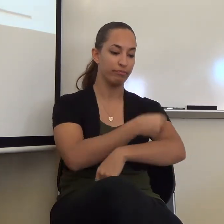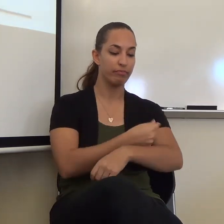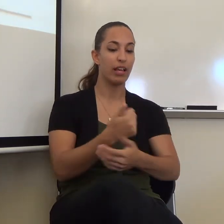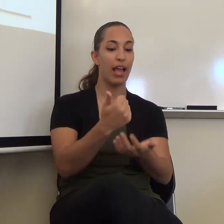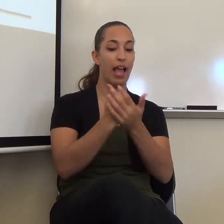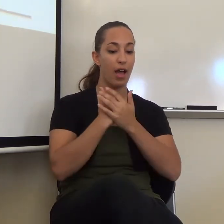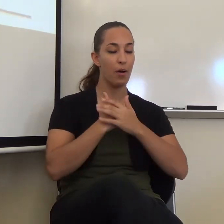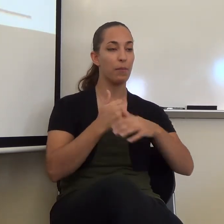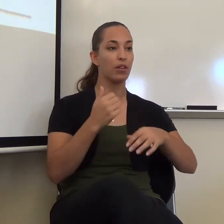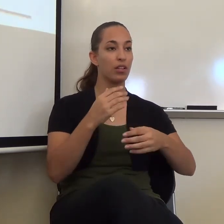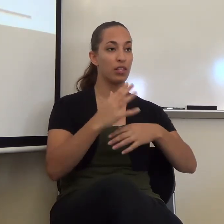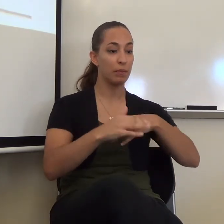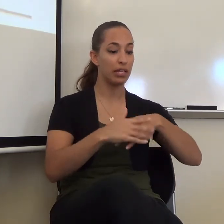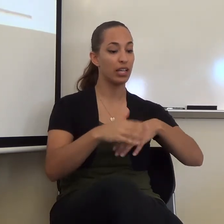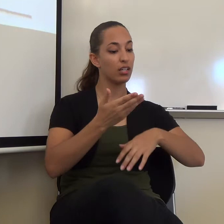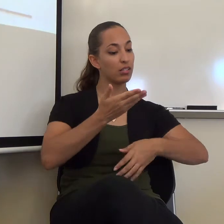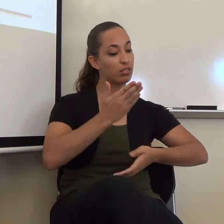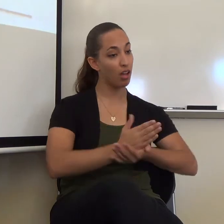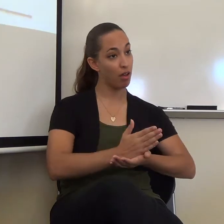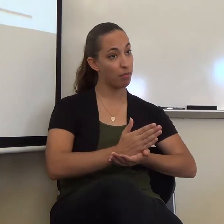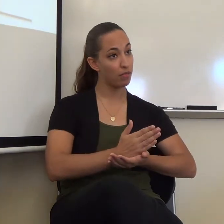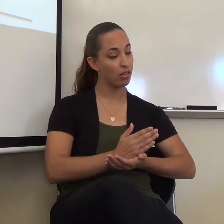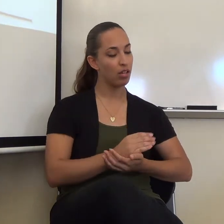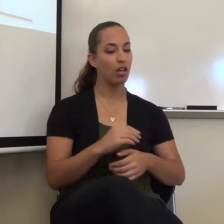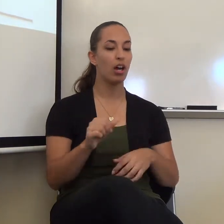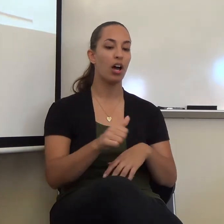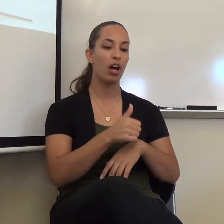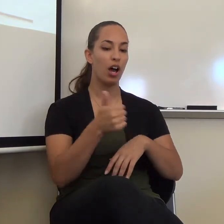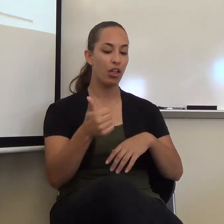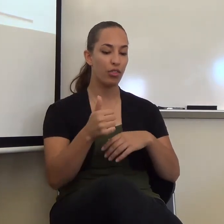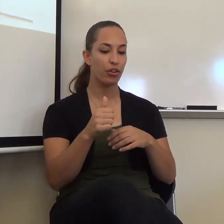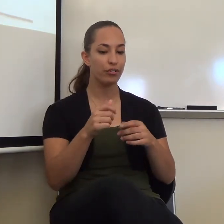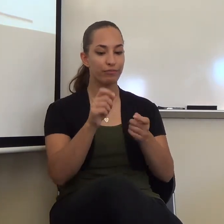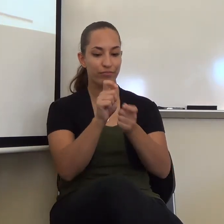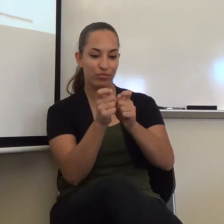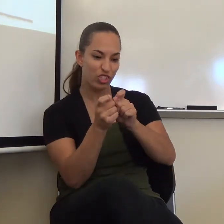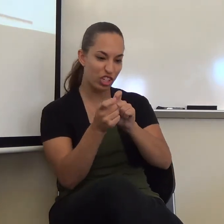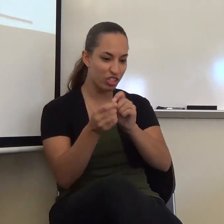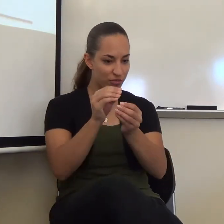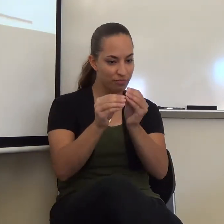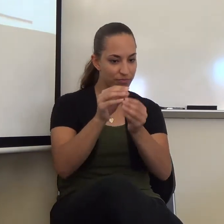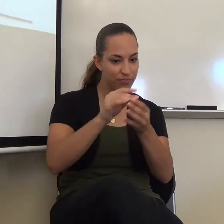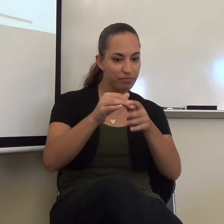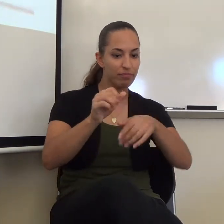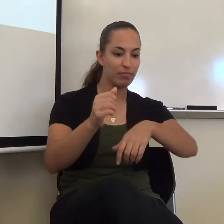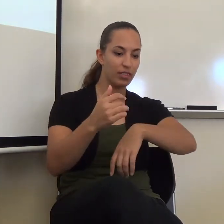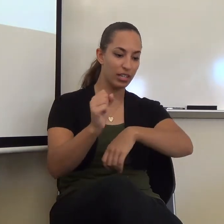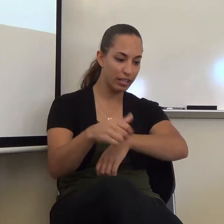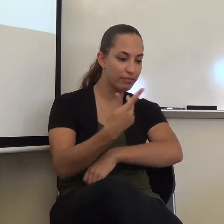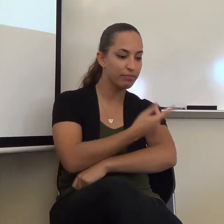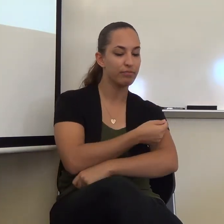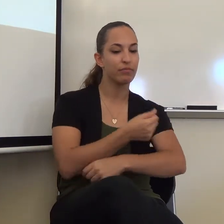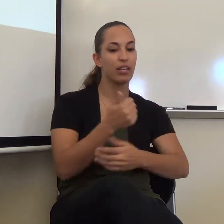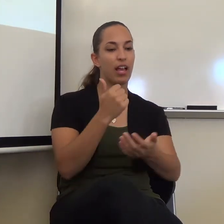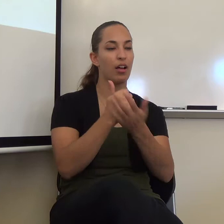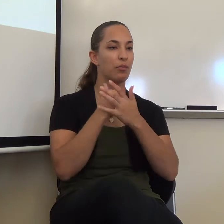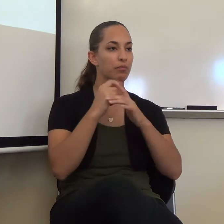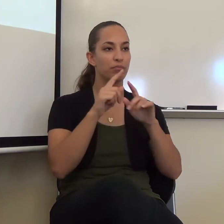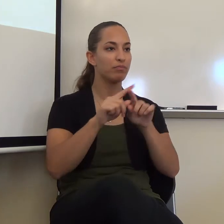dissolves, in other words, causes bleeding. So those can be life-saving, but what about the third one? Is that